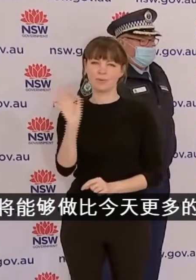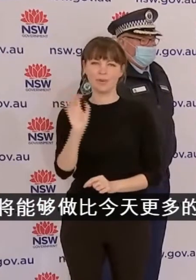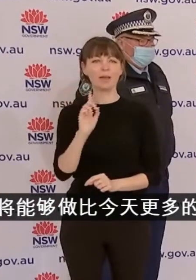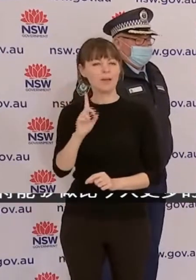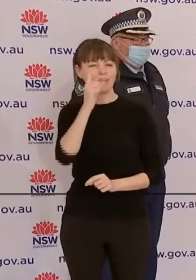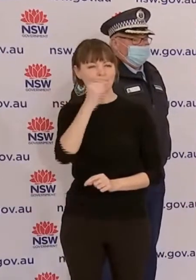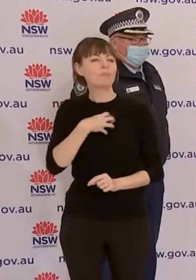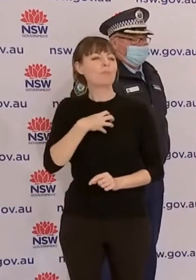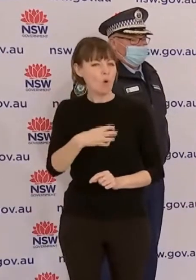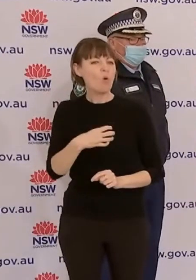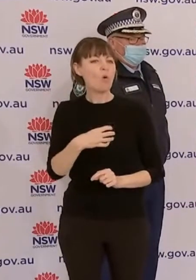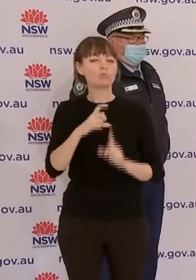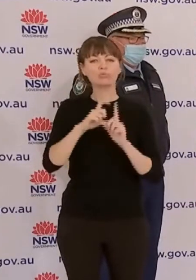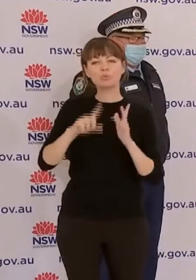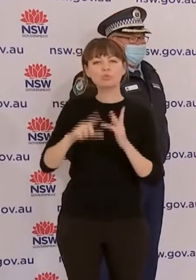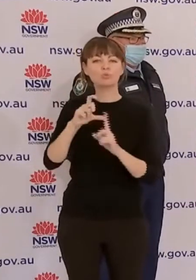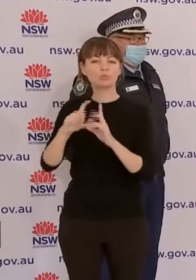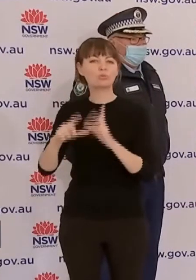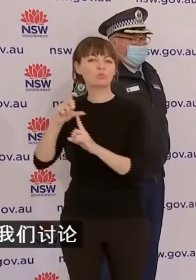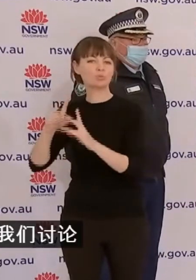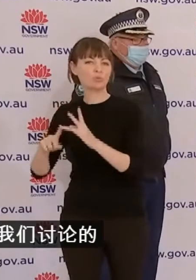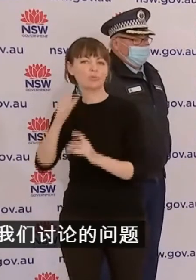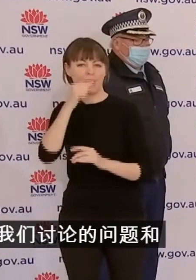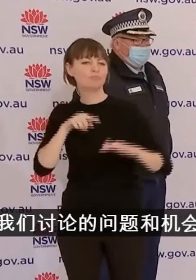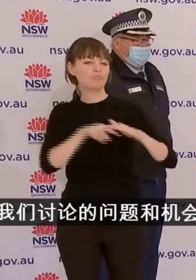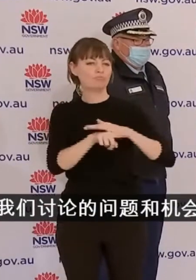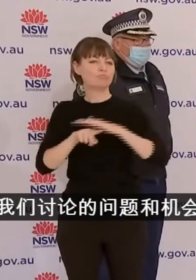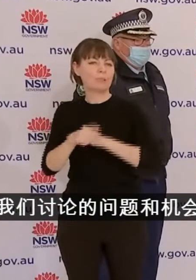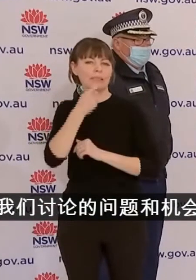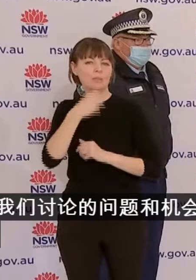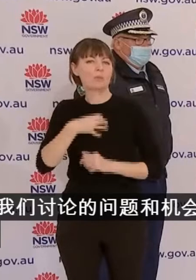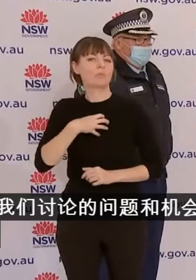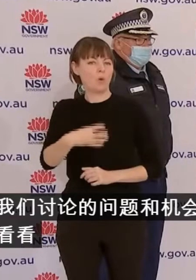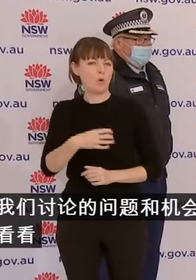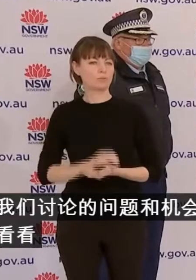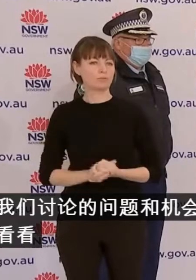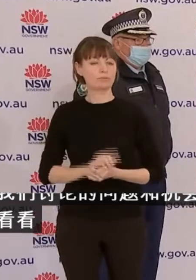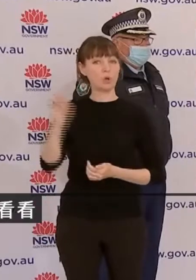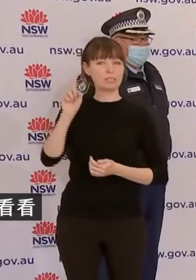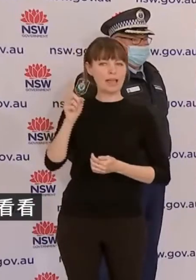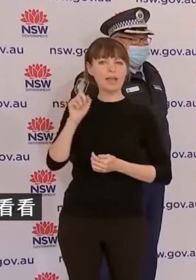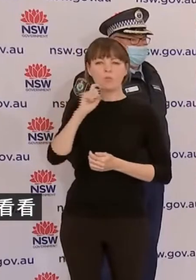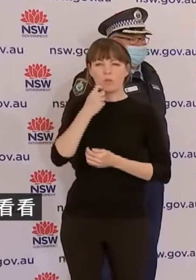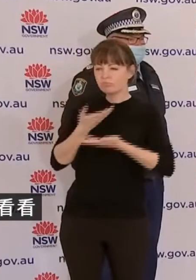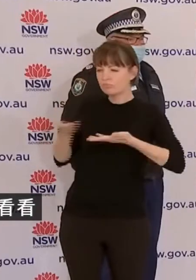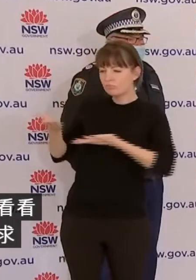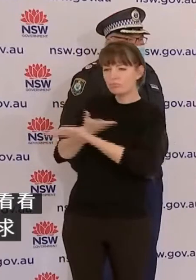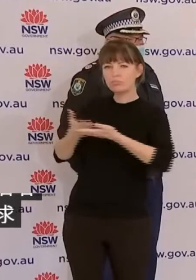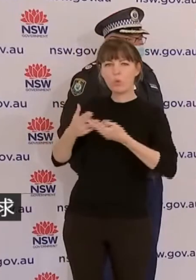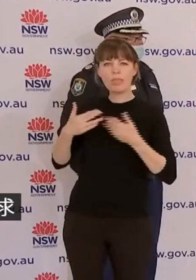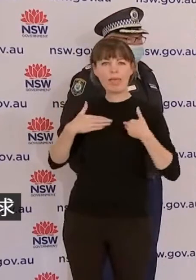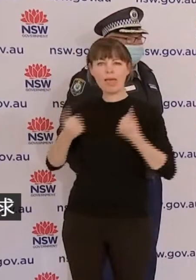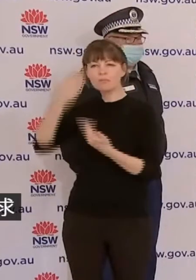today. And these are the issues and opportunities we're discussing with our health experts to see what are low-risk areas that we can ask people who've